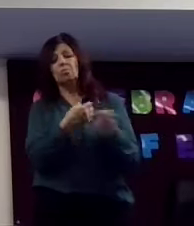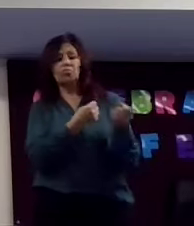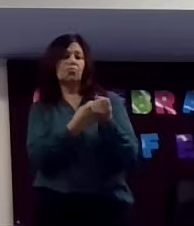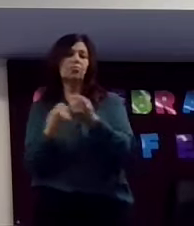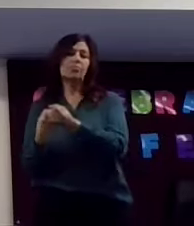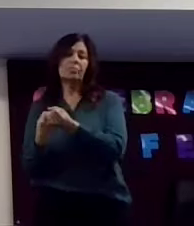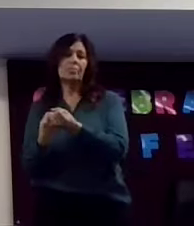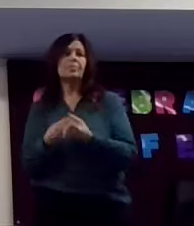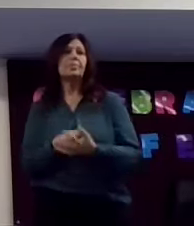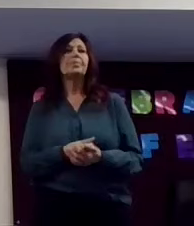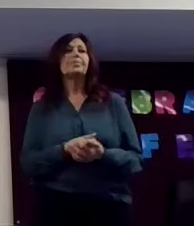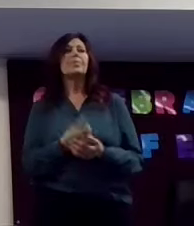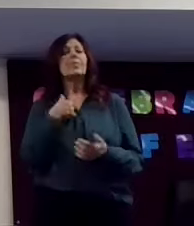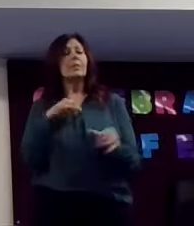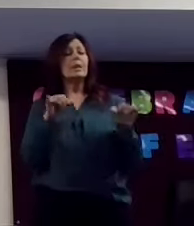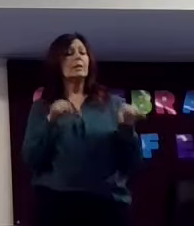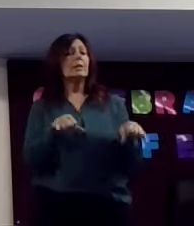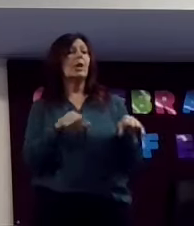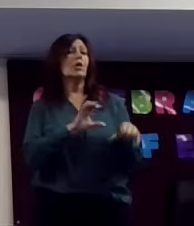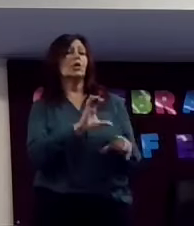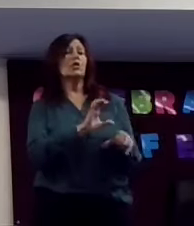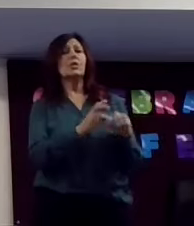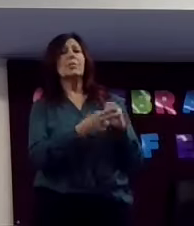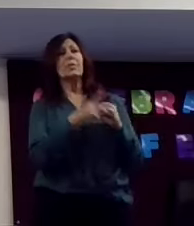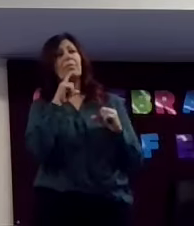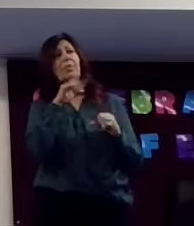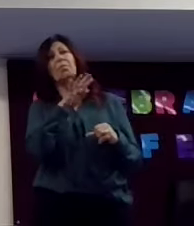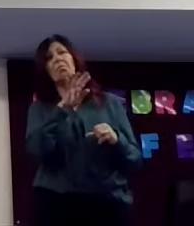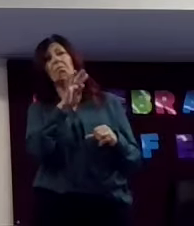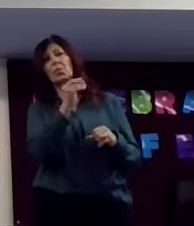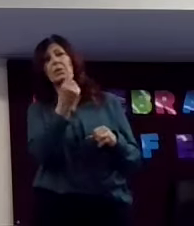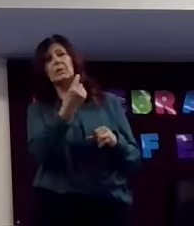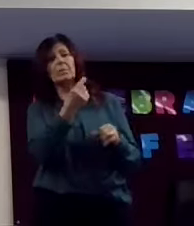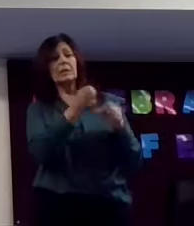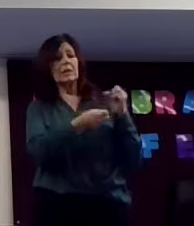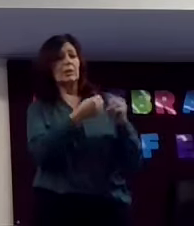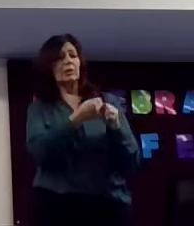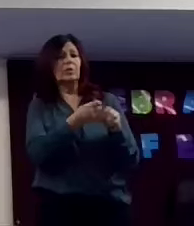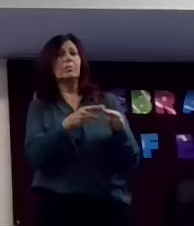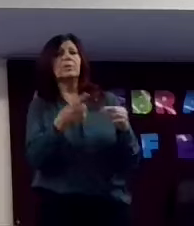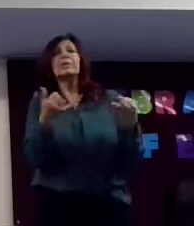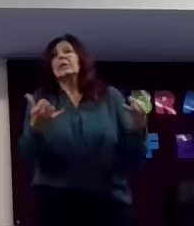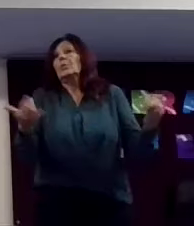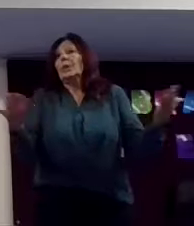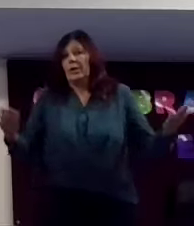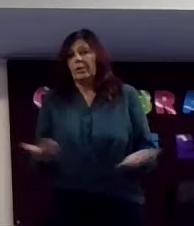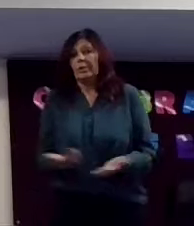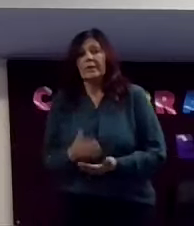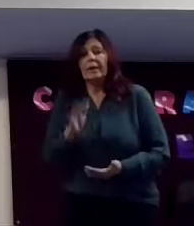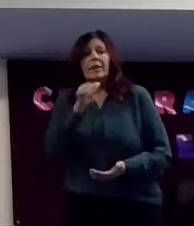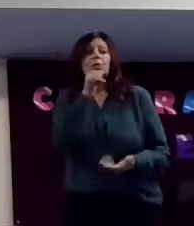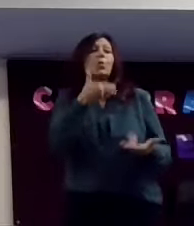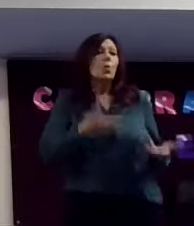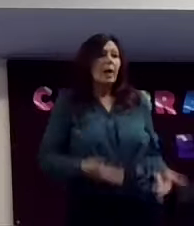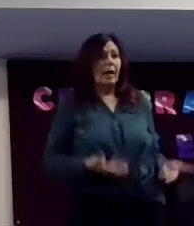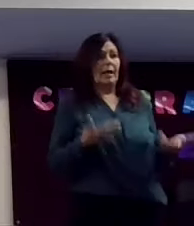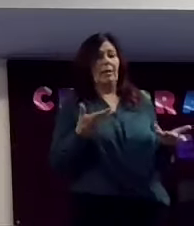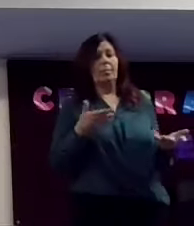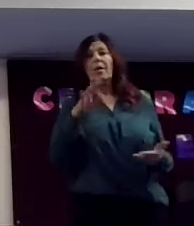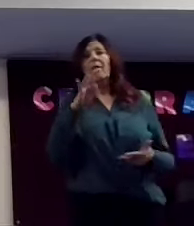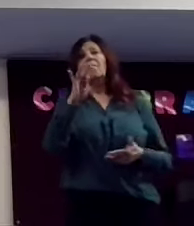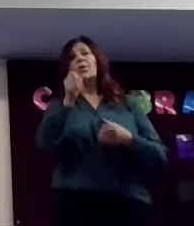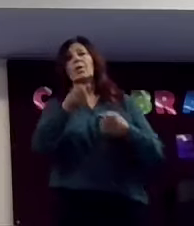and Democrat. And I remained a conservative for about 40 some years. Well, here we are, and that's who I am. And